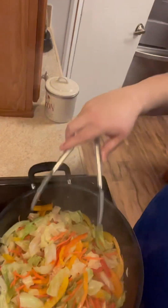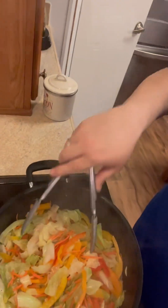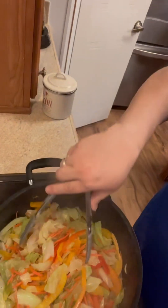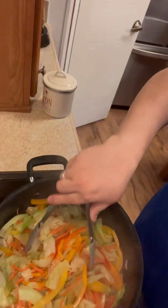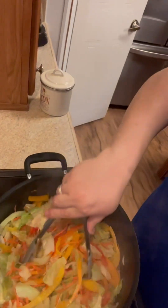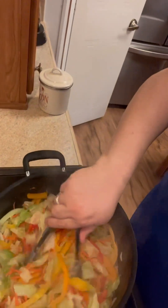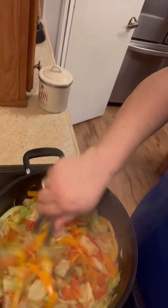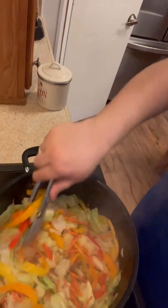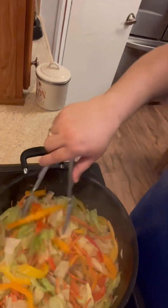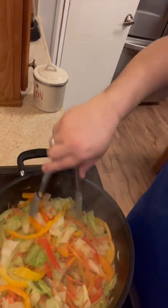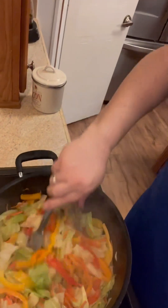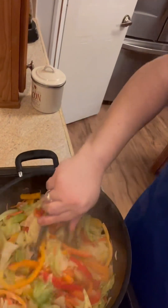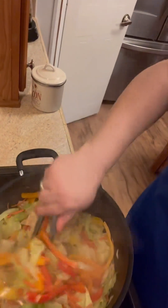Oh, that looks so good.